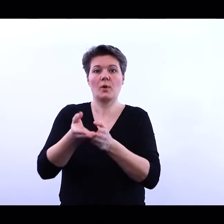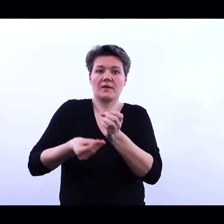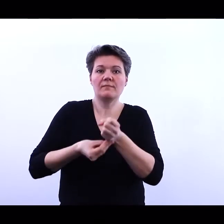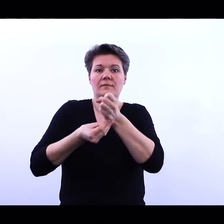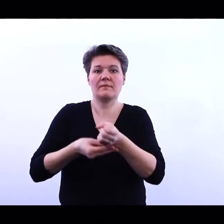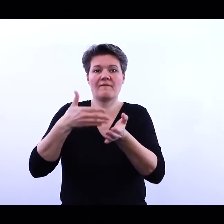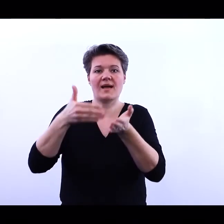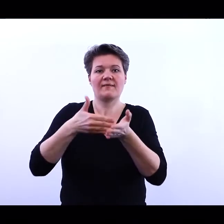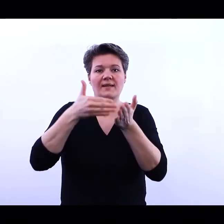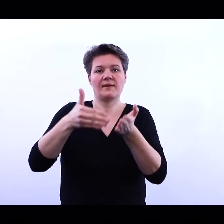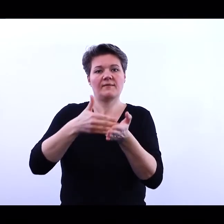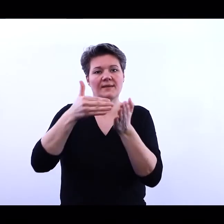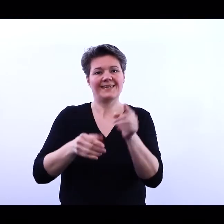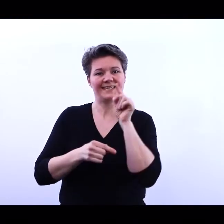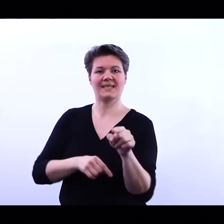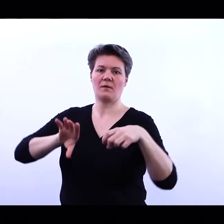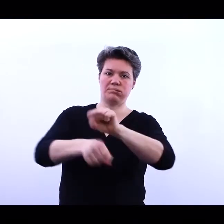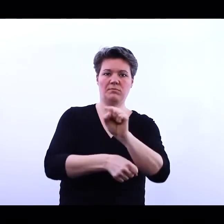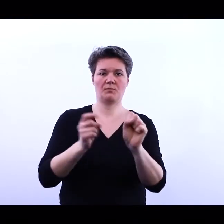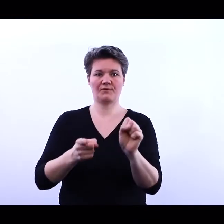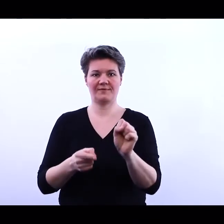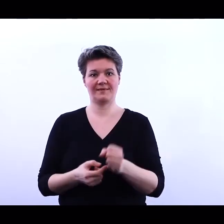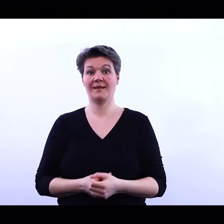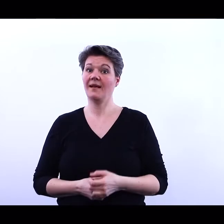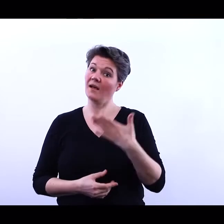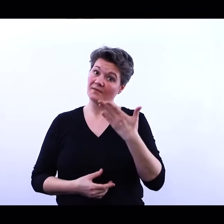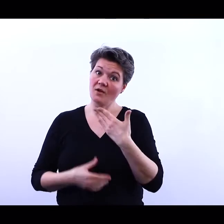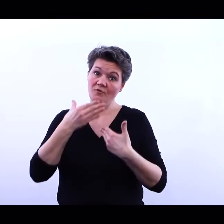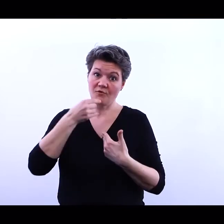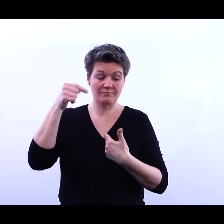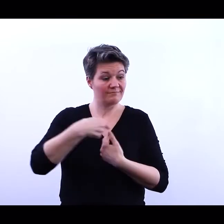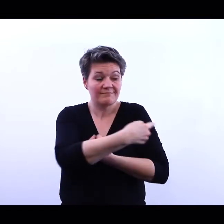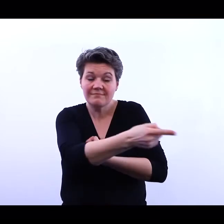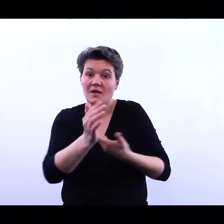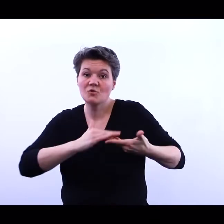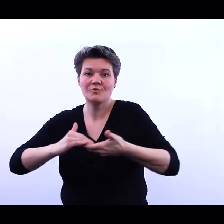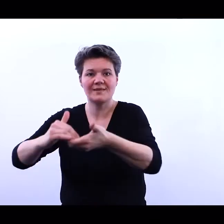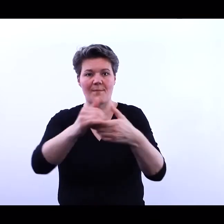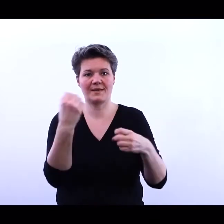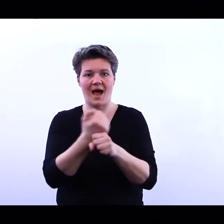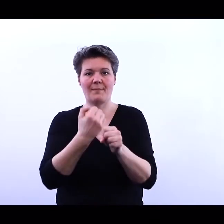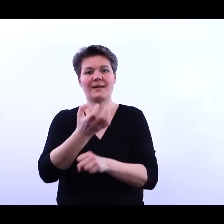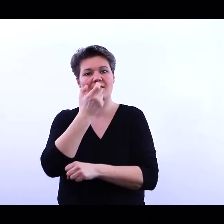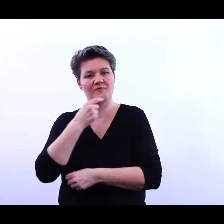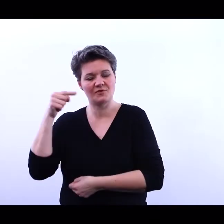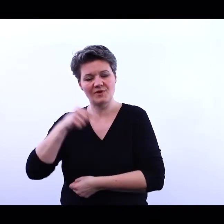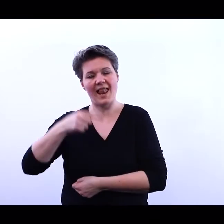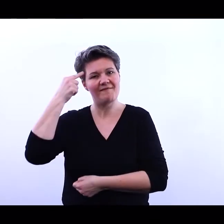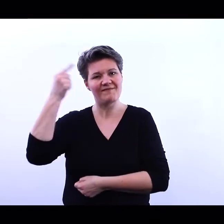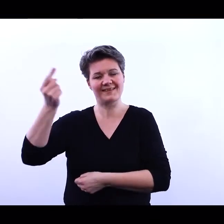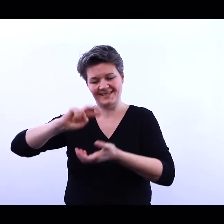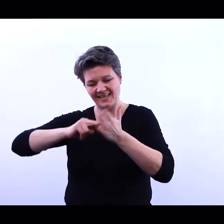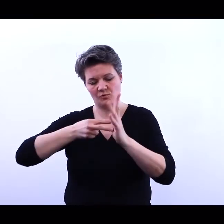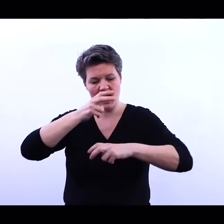to counteract. I'm thrilled to be in this work in partnership with all of you so that we can really put technology to use for